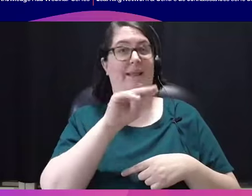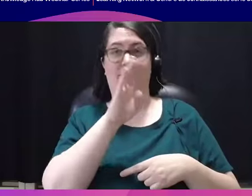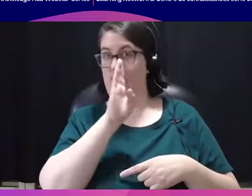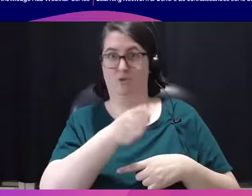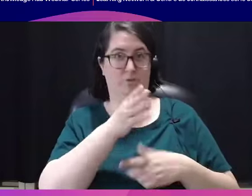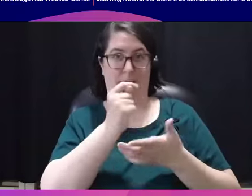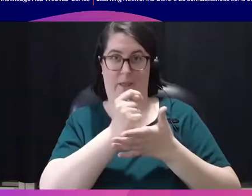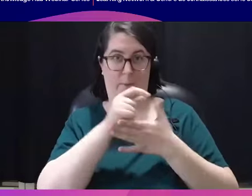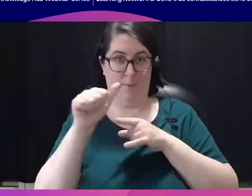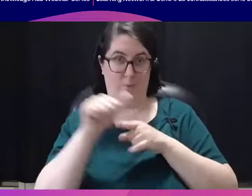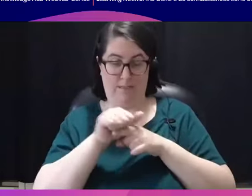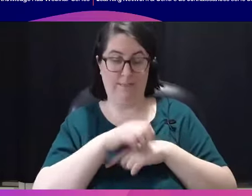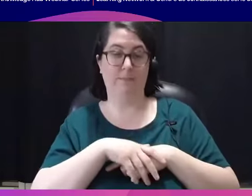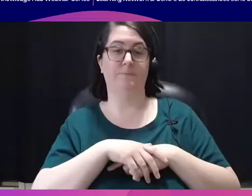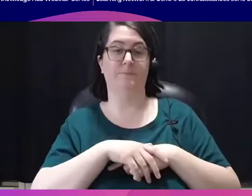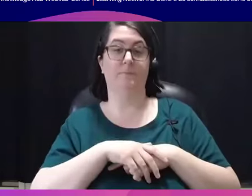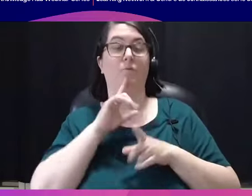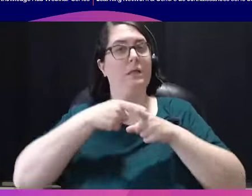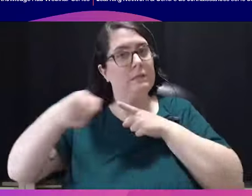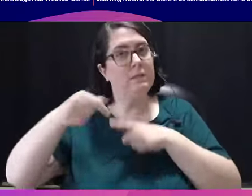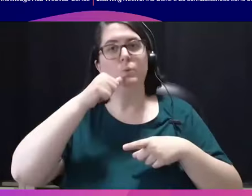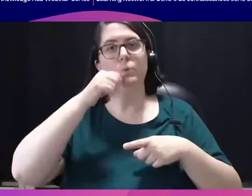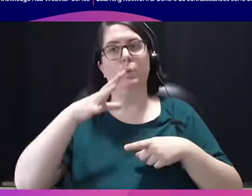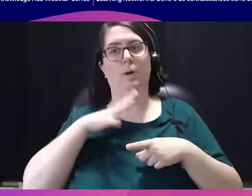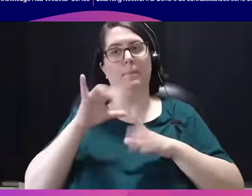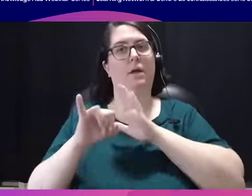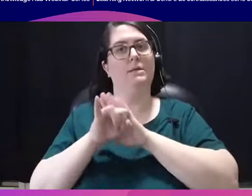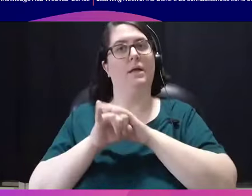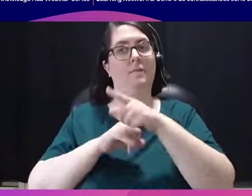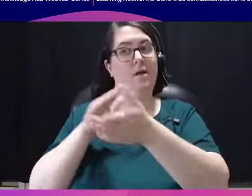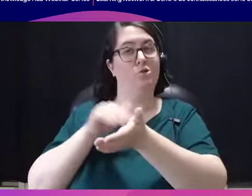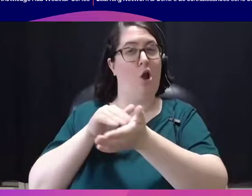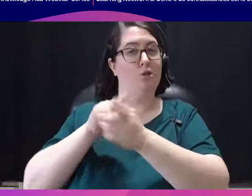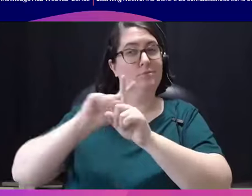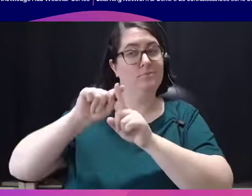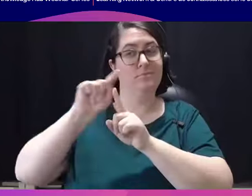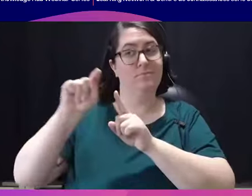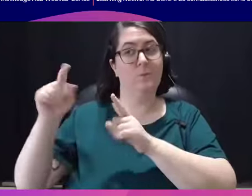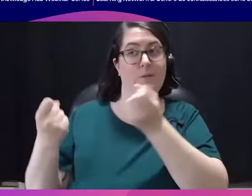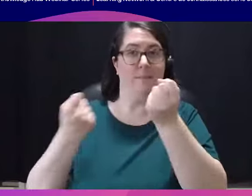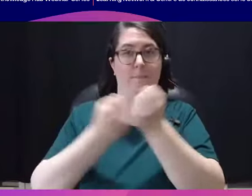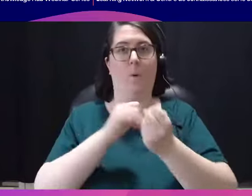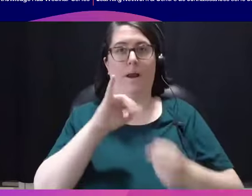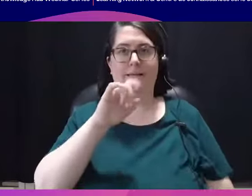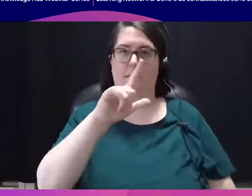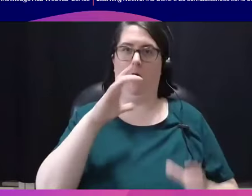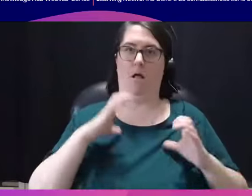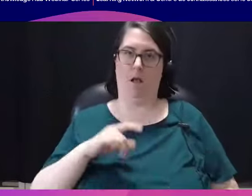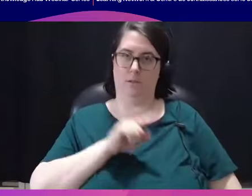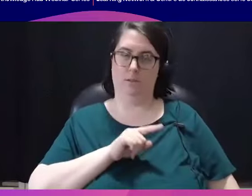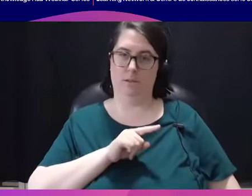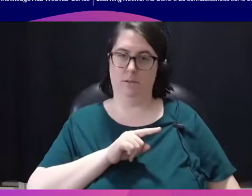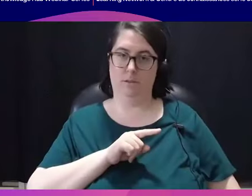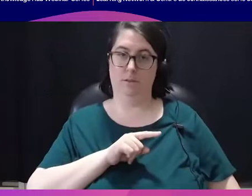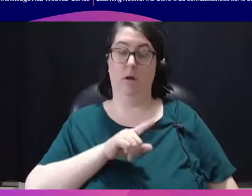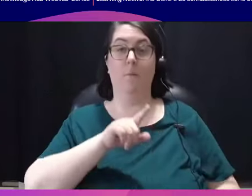and especially with regards to women identifying clinicians who are supporting incel clients, and especially